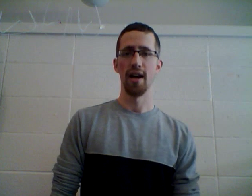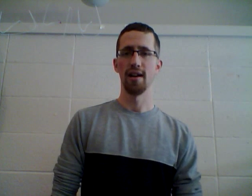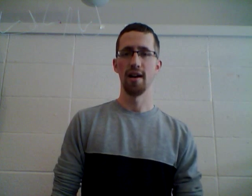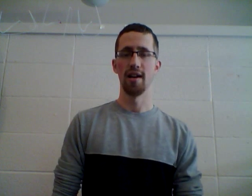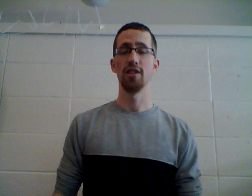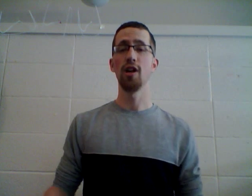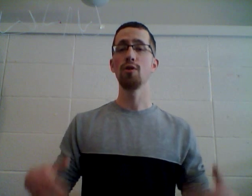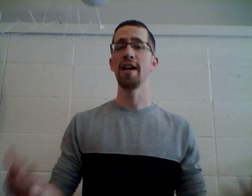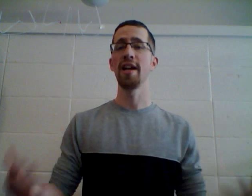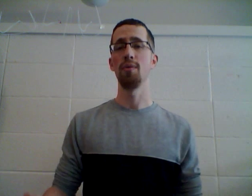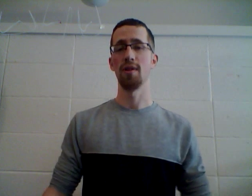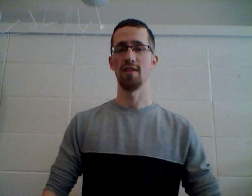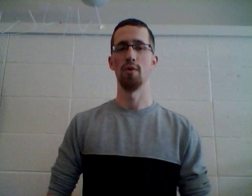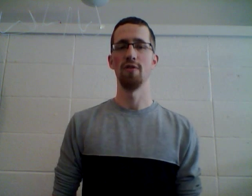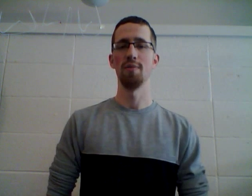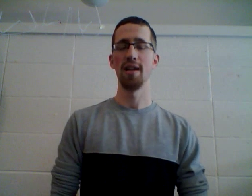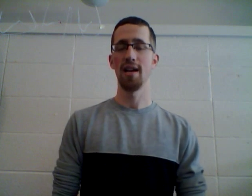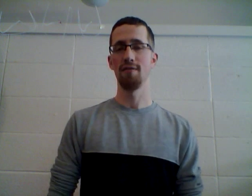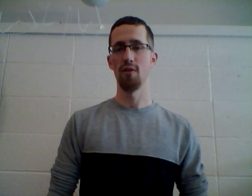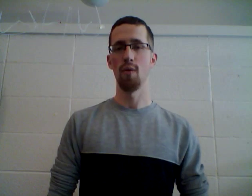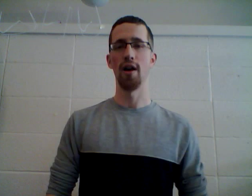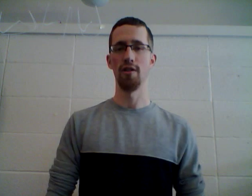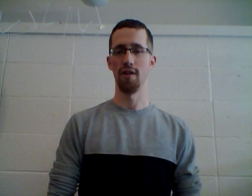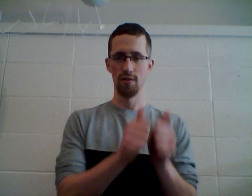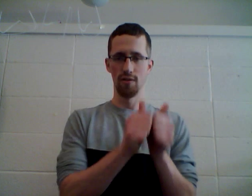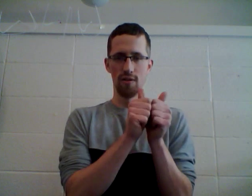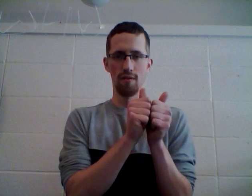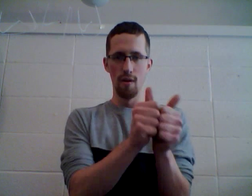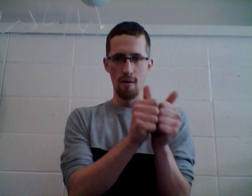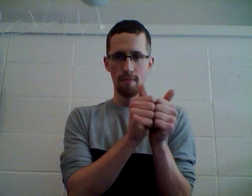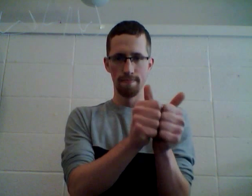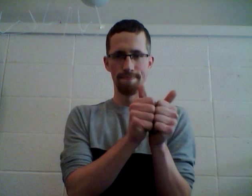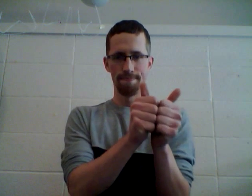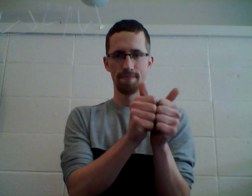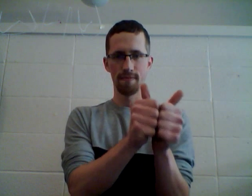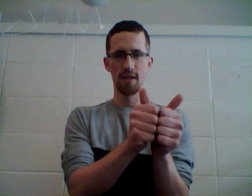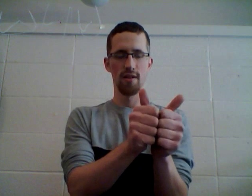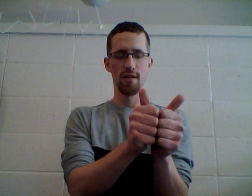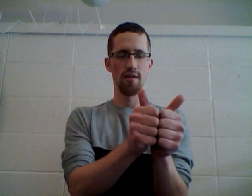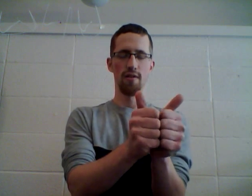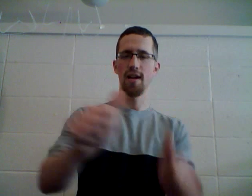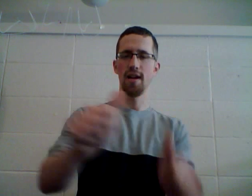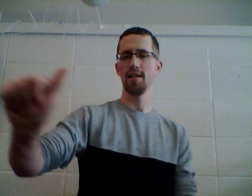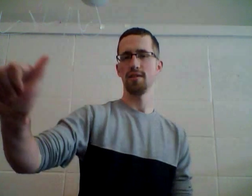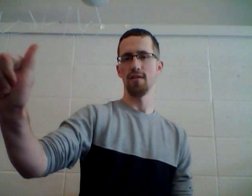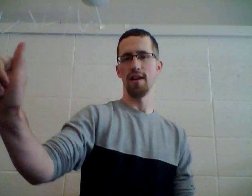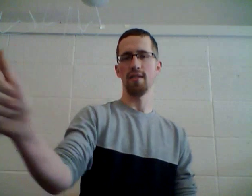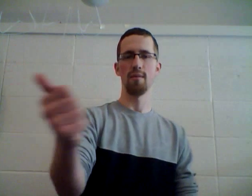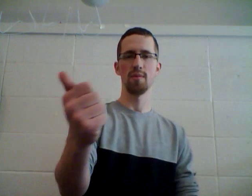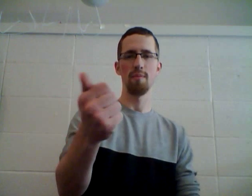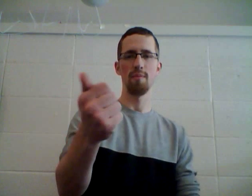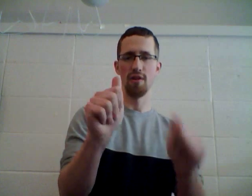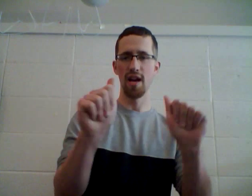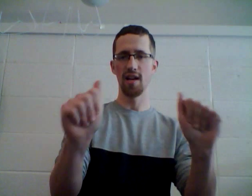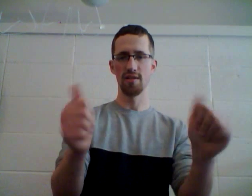Okay, to go steady with someone. You've been dating for a while, you're exclusive. Your hands are like thumbs up, your A's